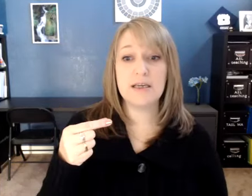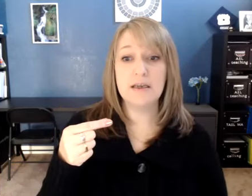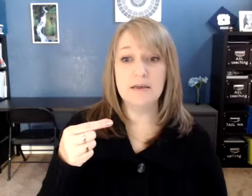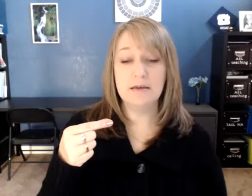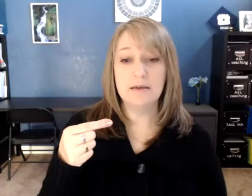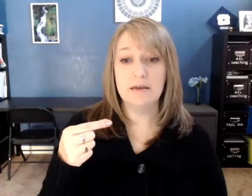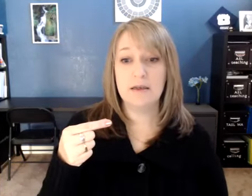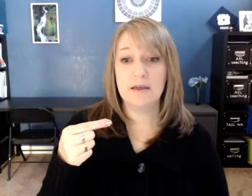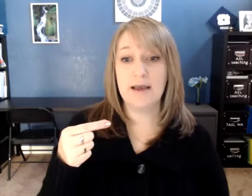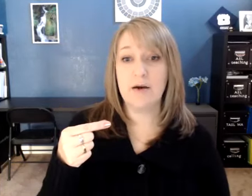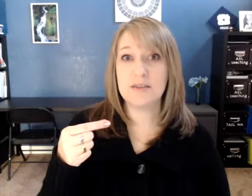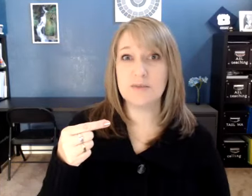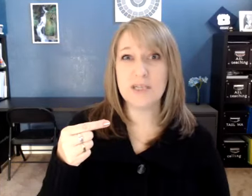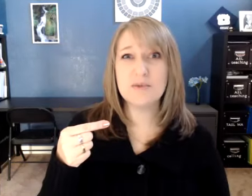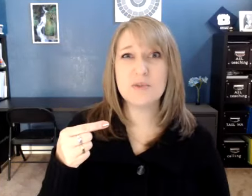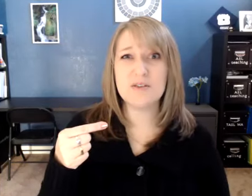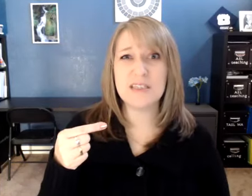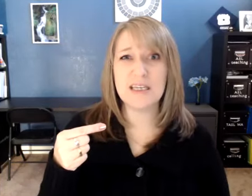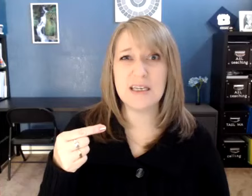G, now sometimes when you see